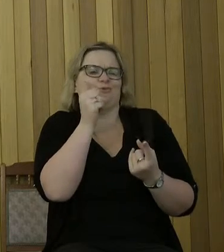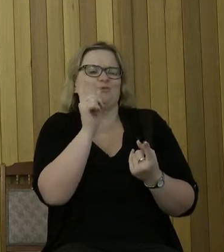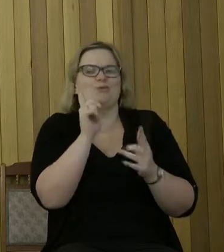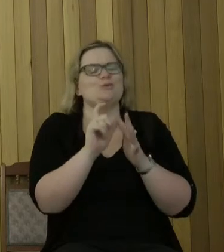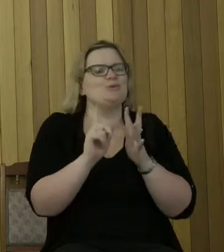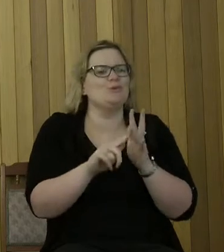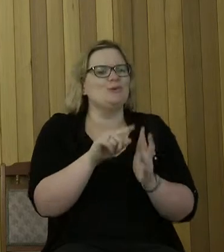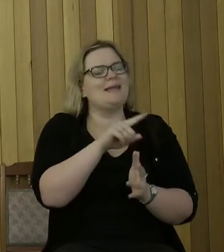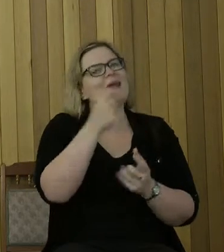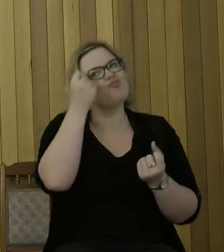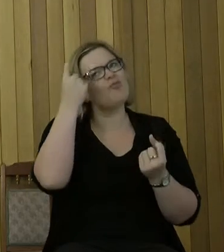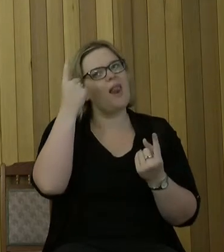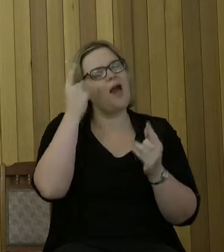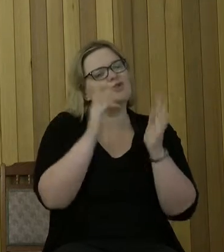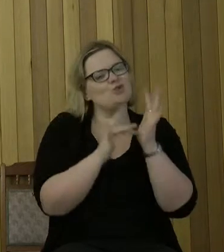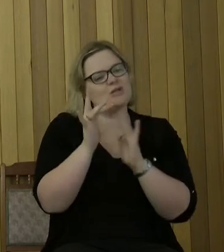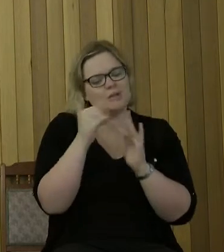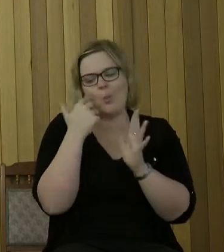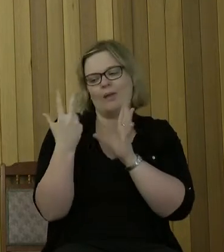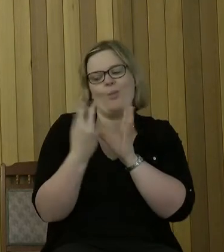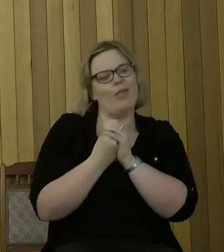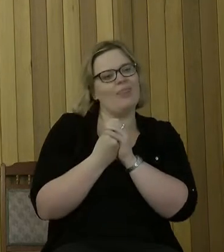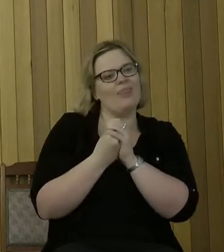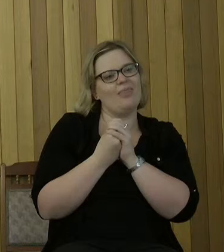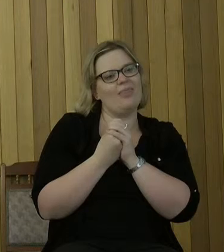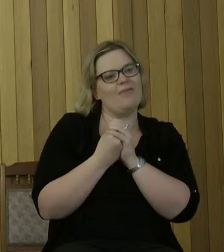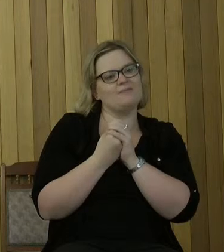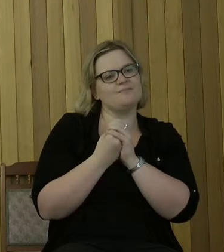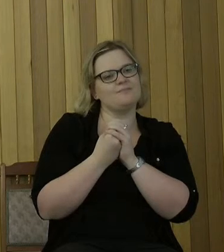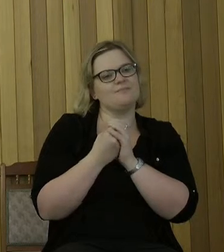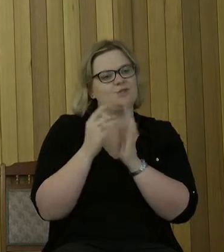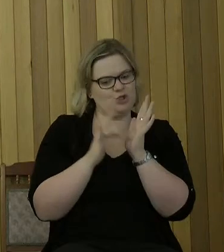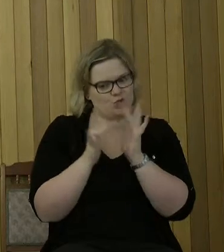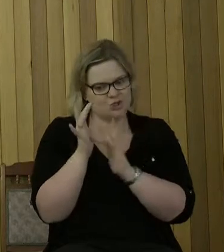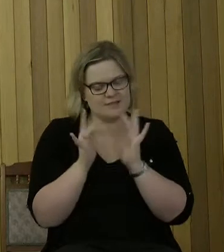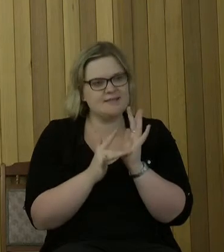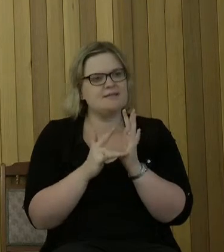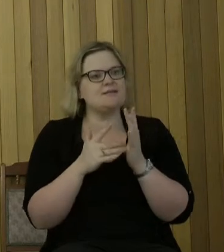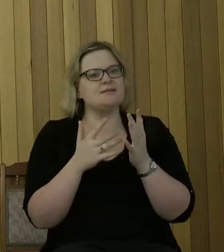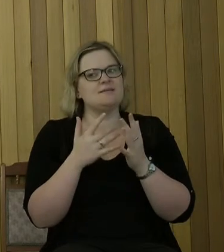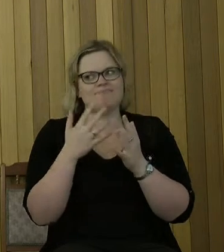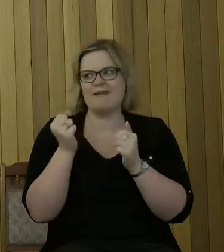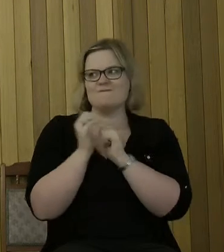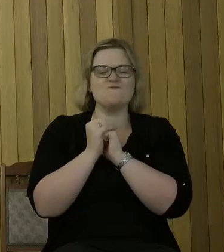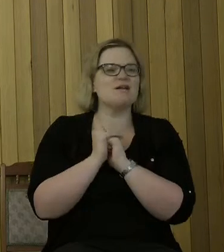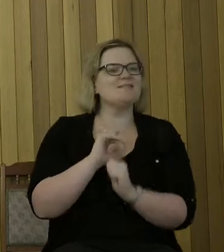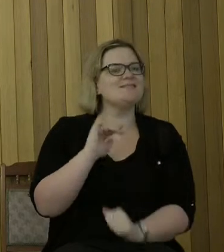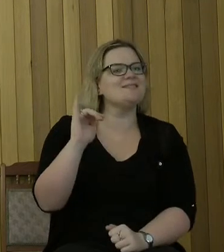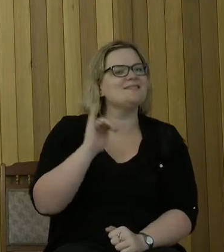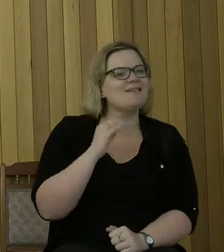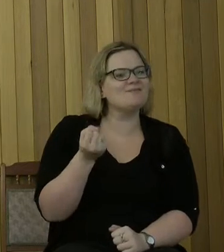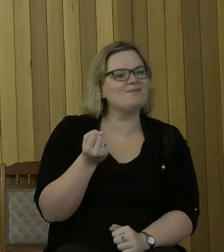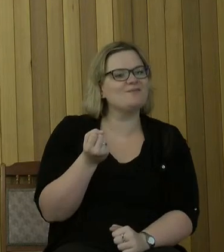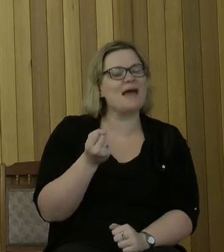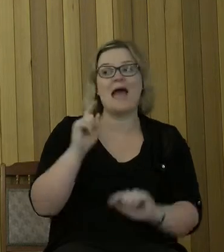And he realized that Jesus was with him. That Jesus is and was his friend. And